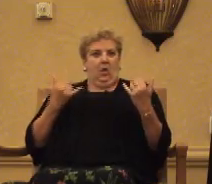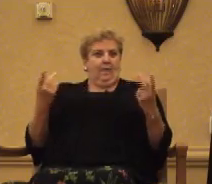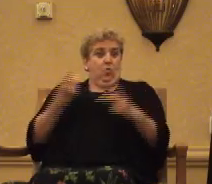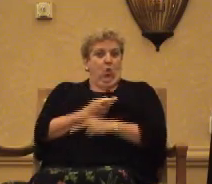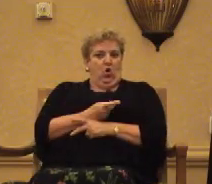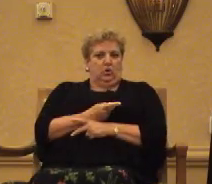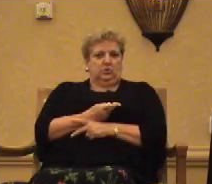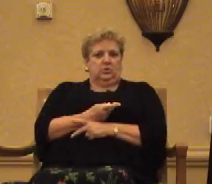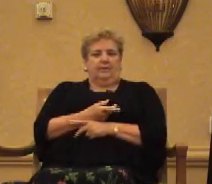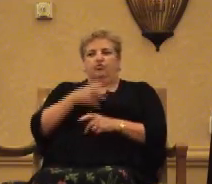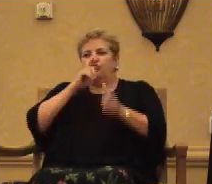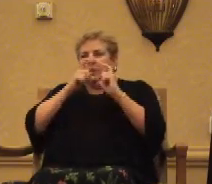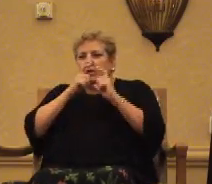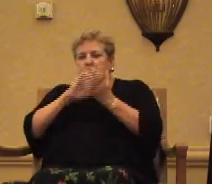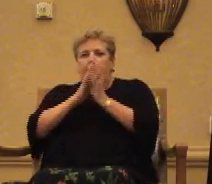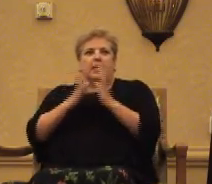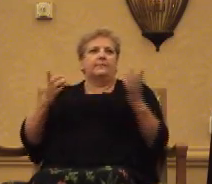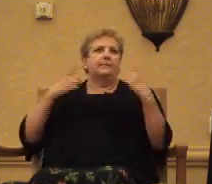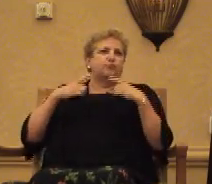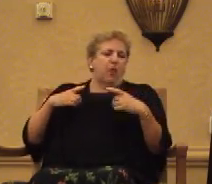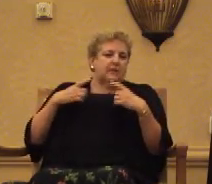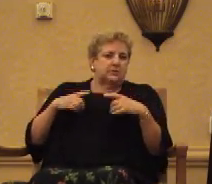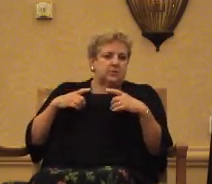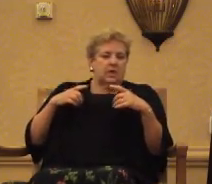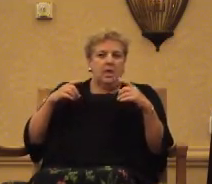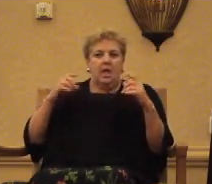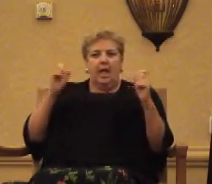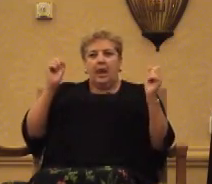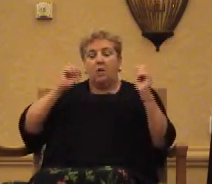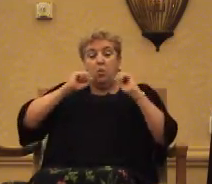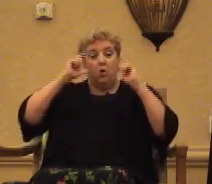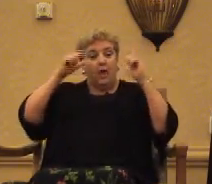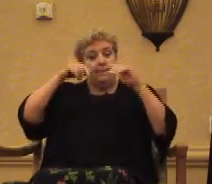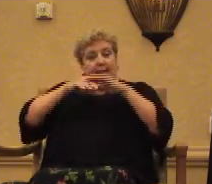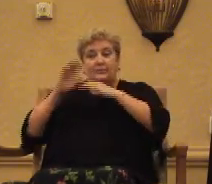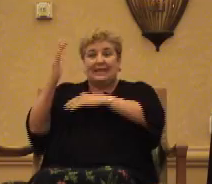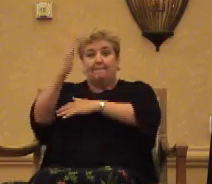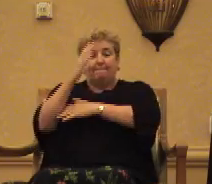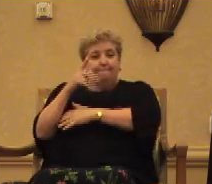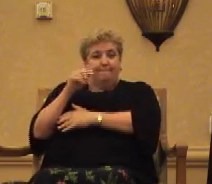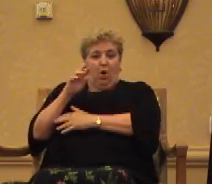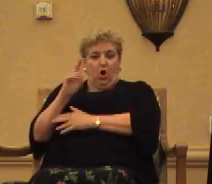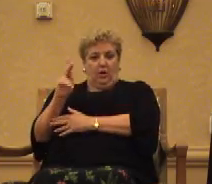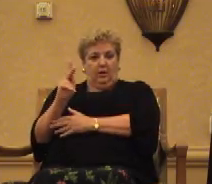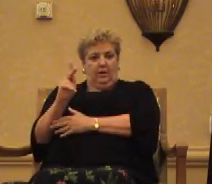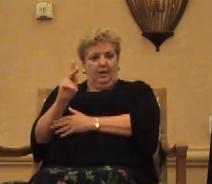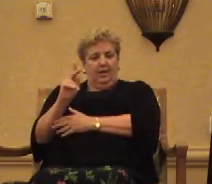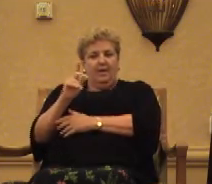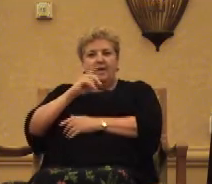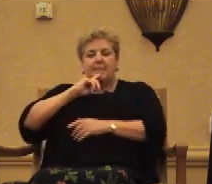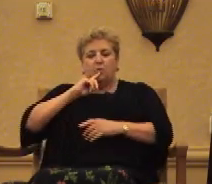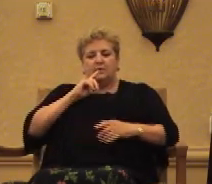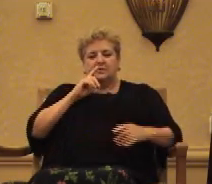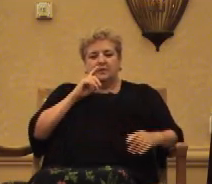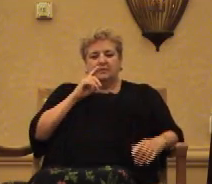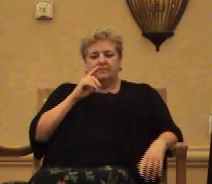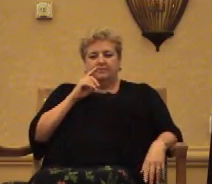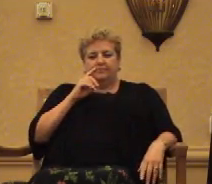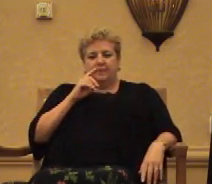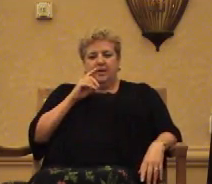I'm depressed, and I come to in this park, and this doctor at a place called Gateway,